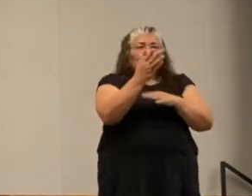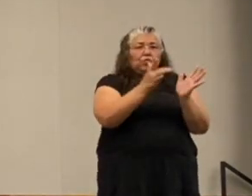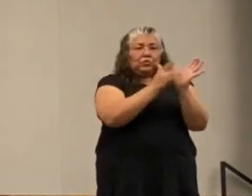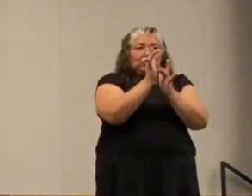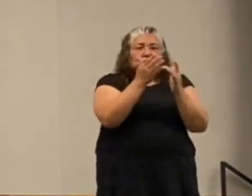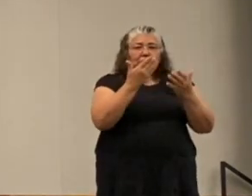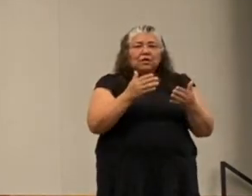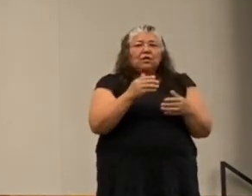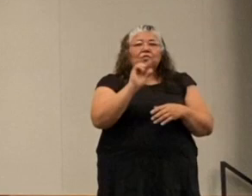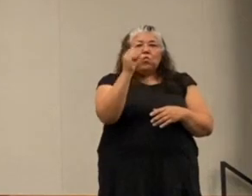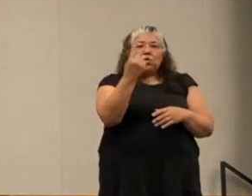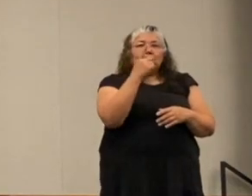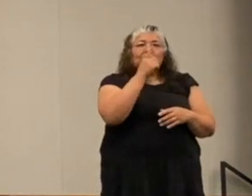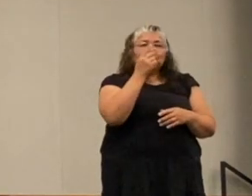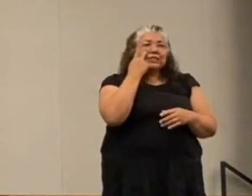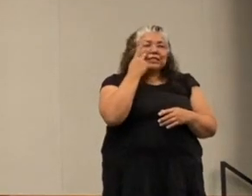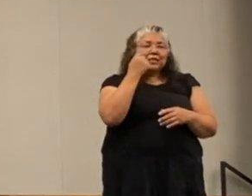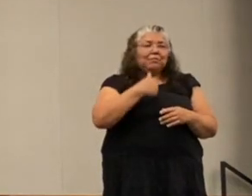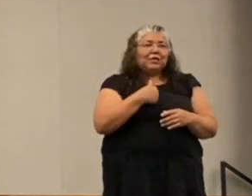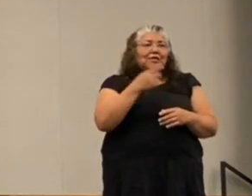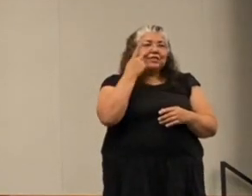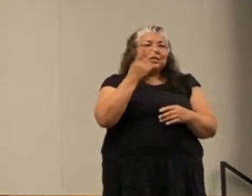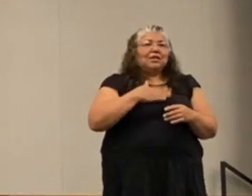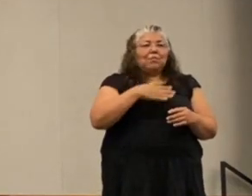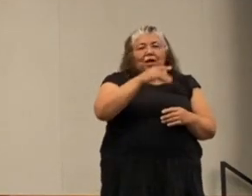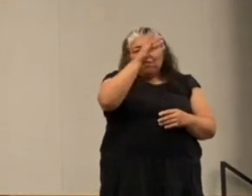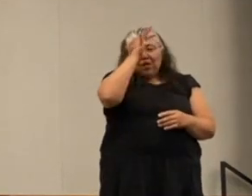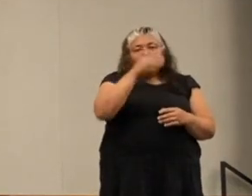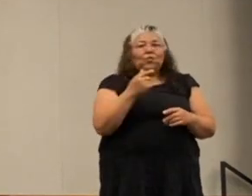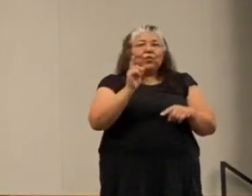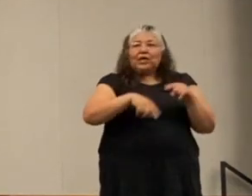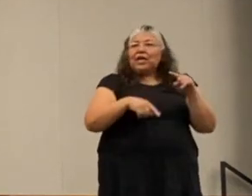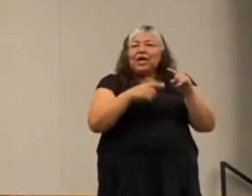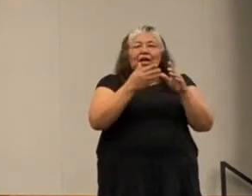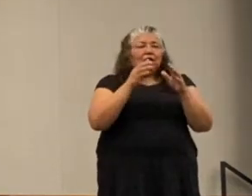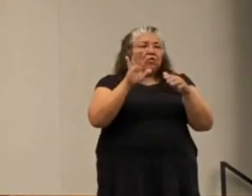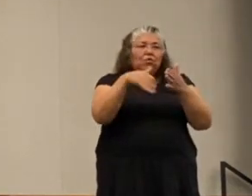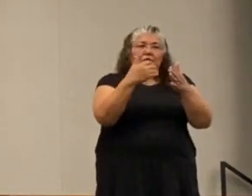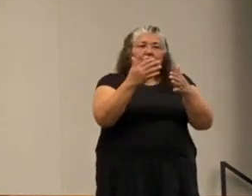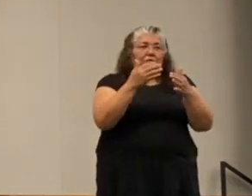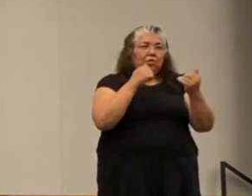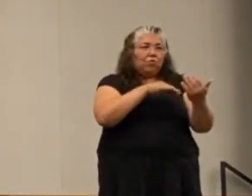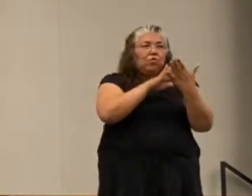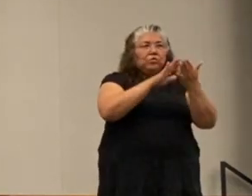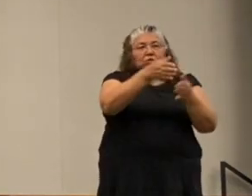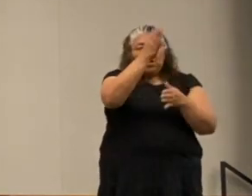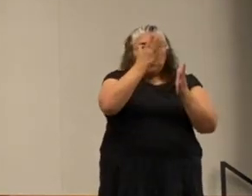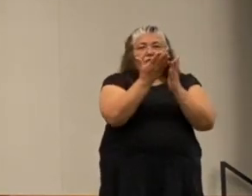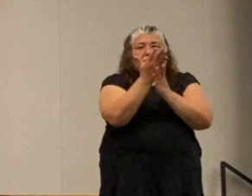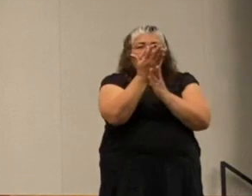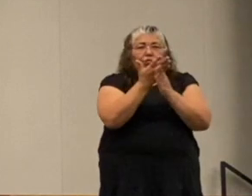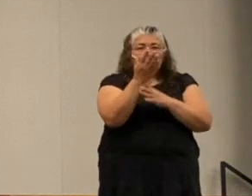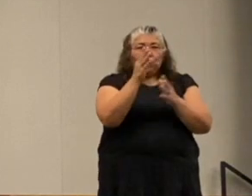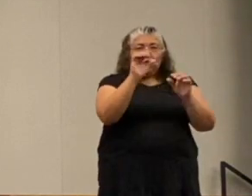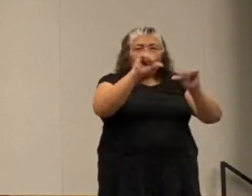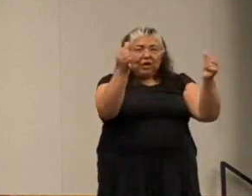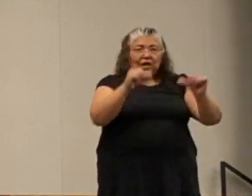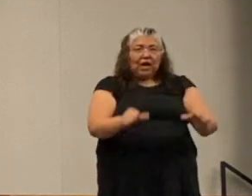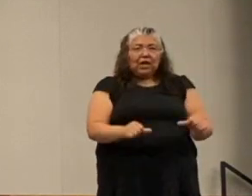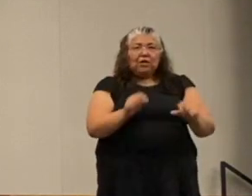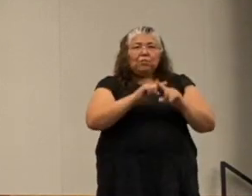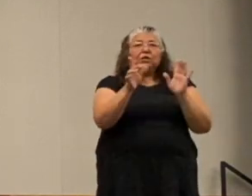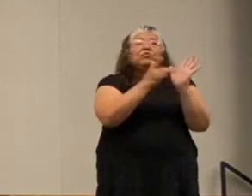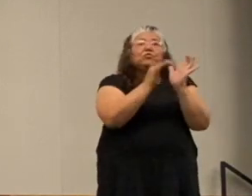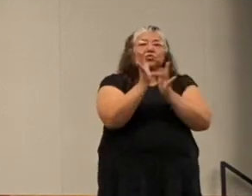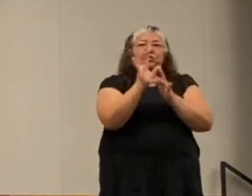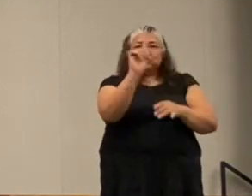has seen my Father. We cannot approach God through an idol, but through Jesus Christ alone. Did you hear what I